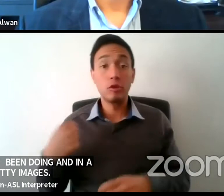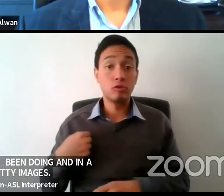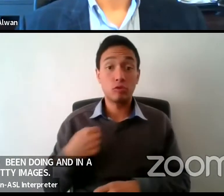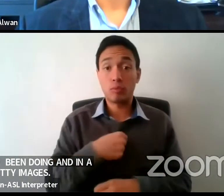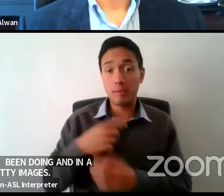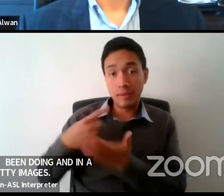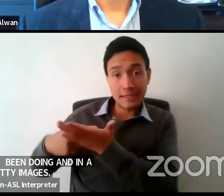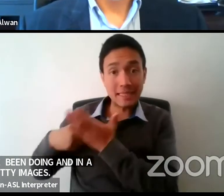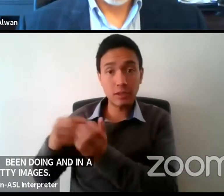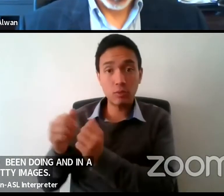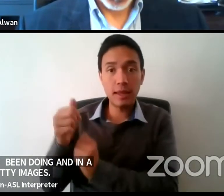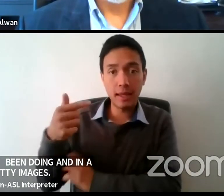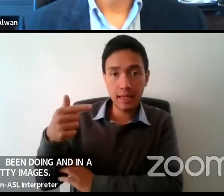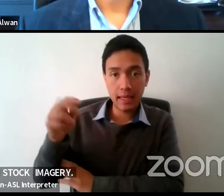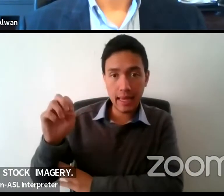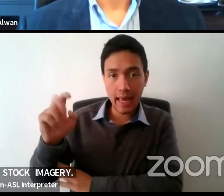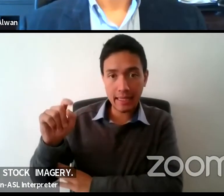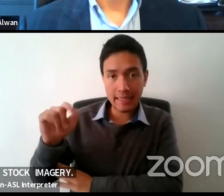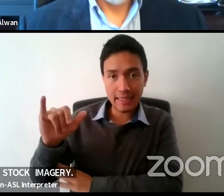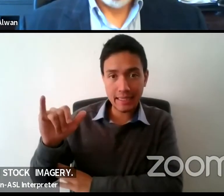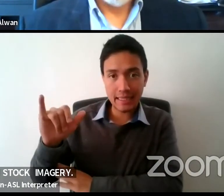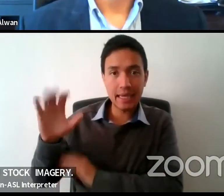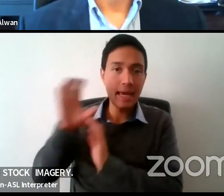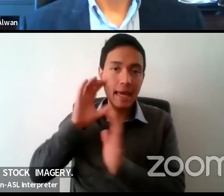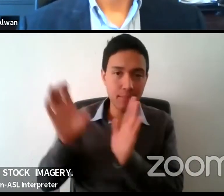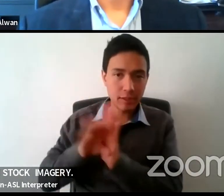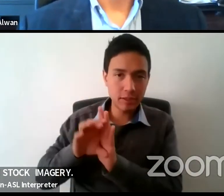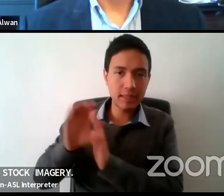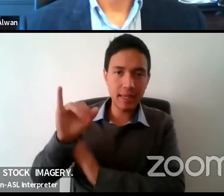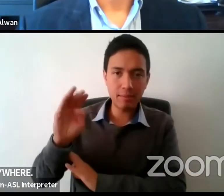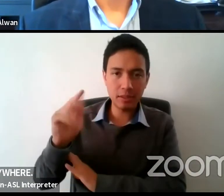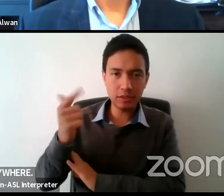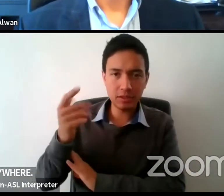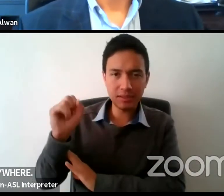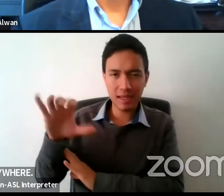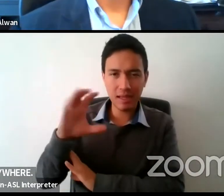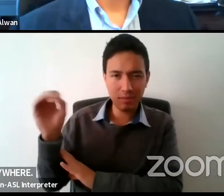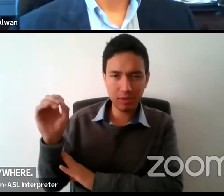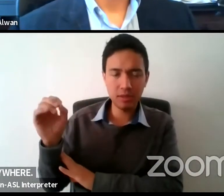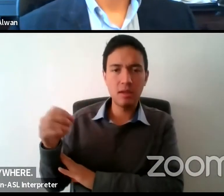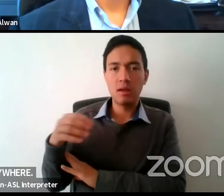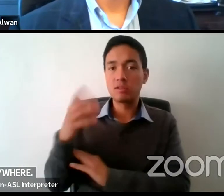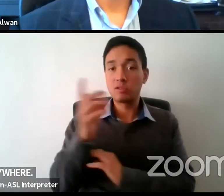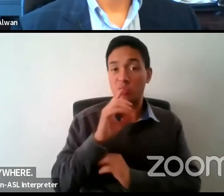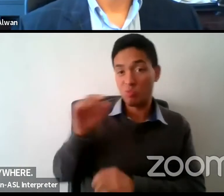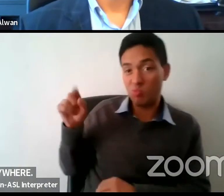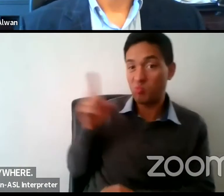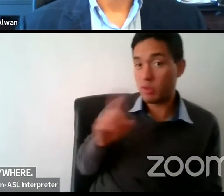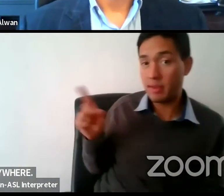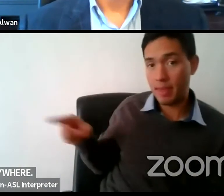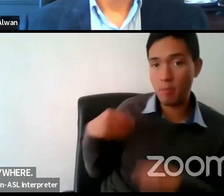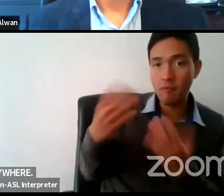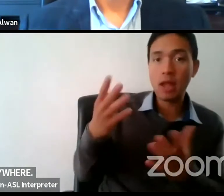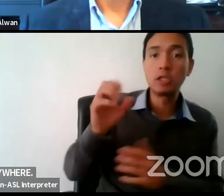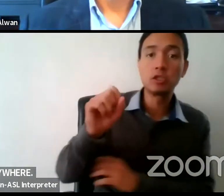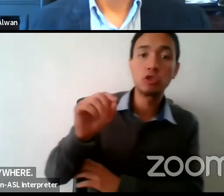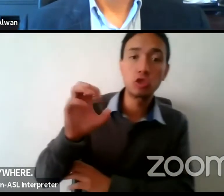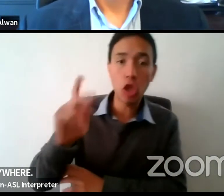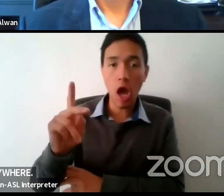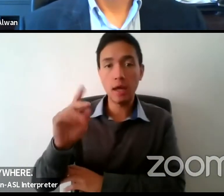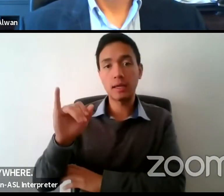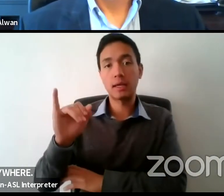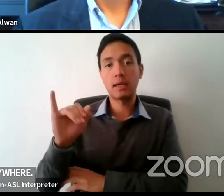imagine stock imagery shows up everywhere. So we created a new collection called the Disrupt Aging Collection, and